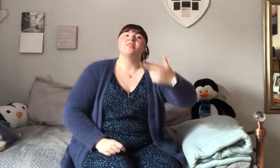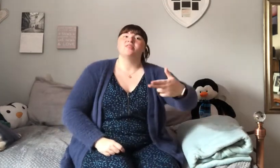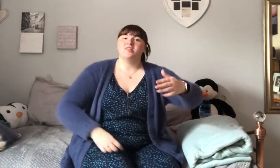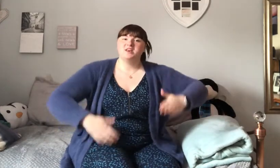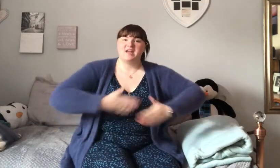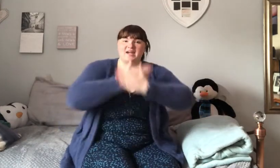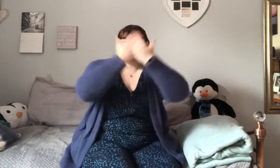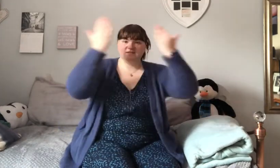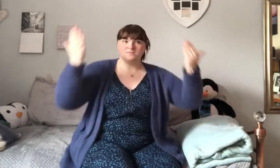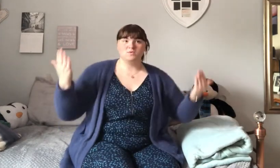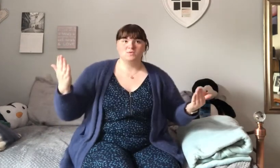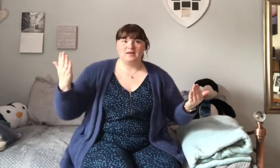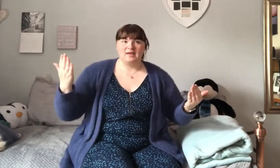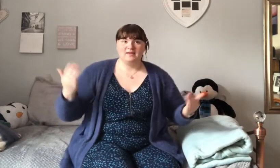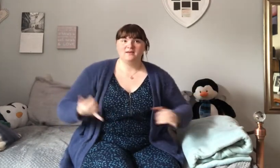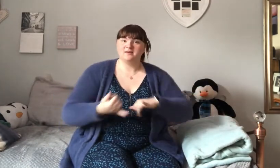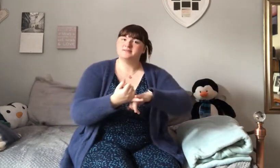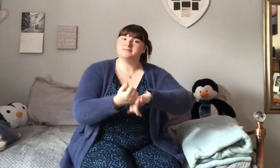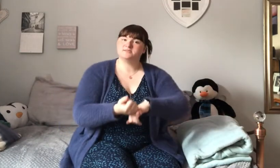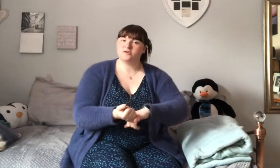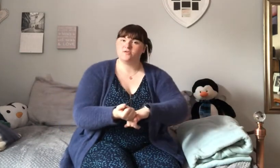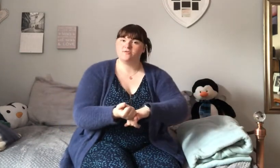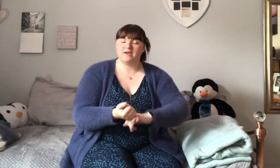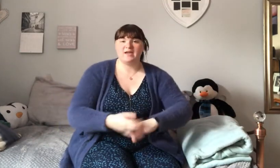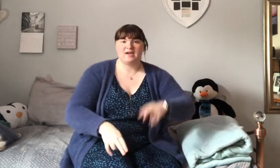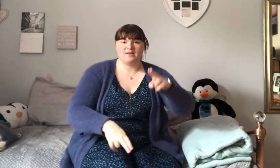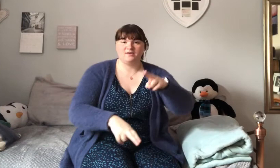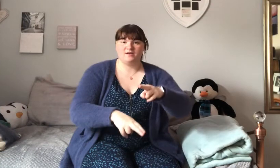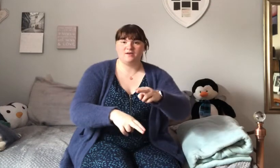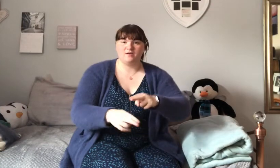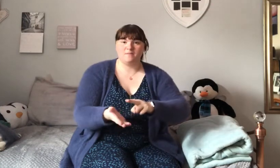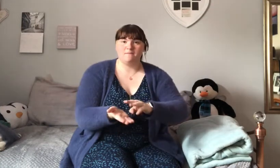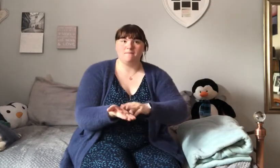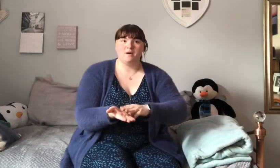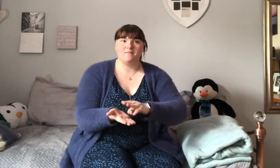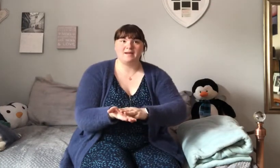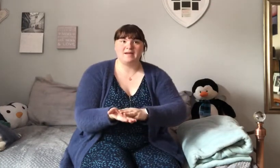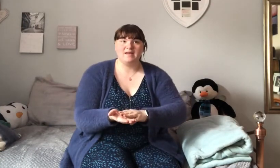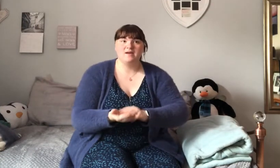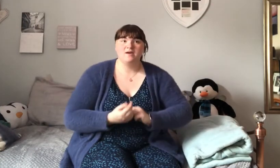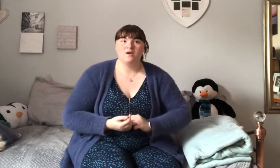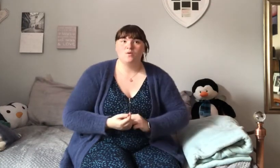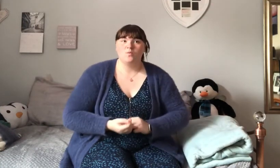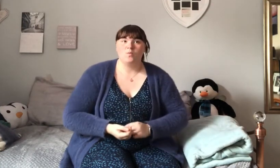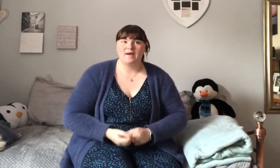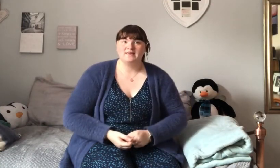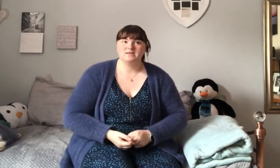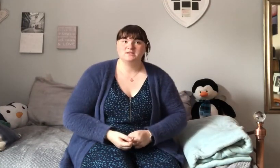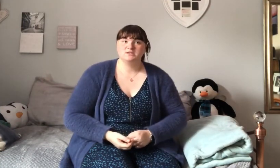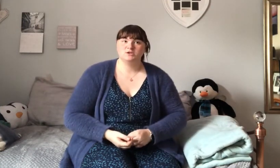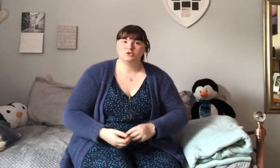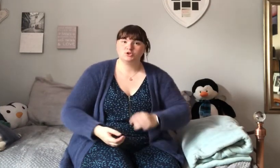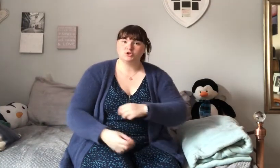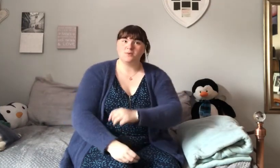The next morning, Sophie and her mummy went